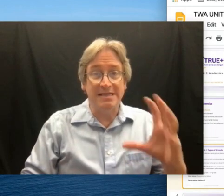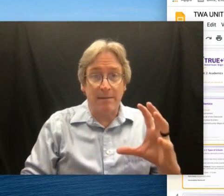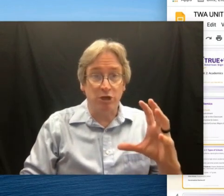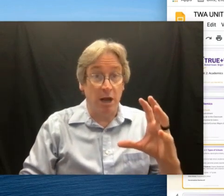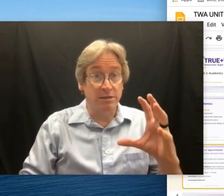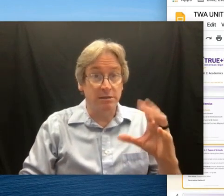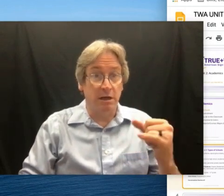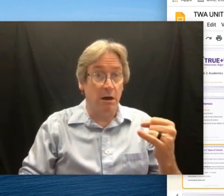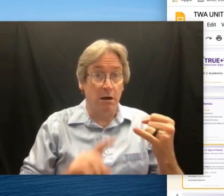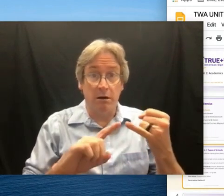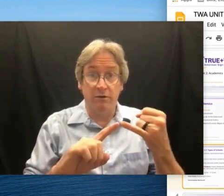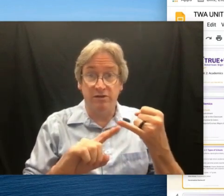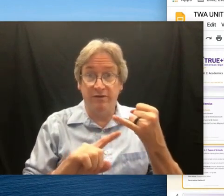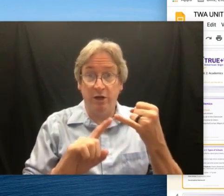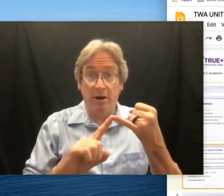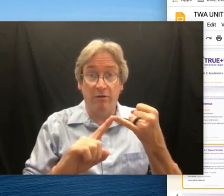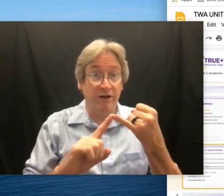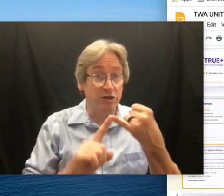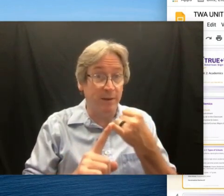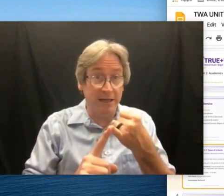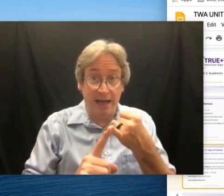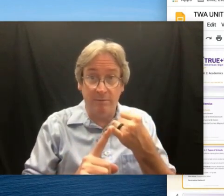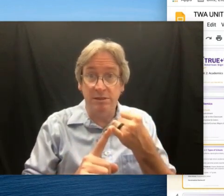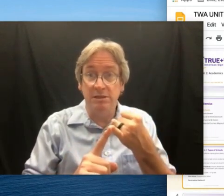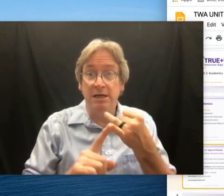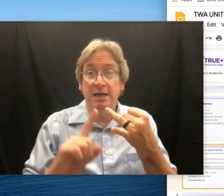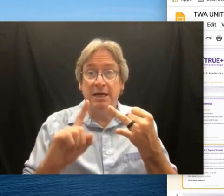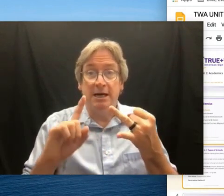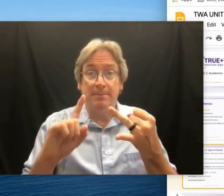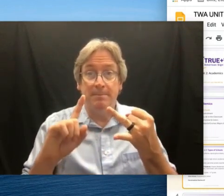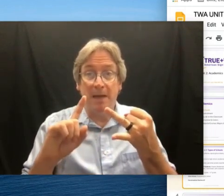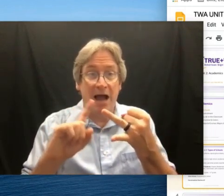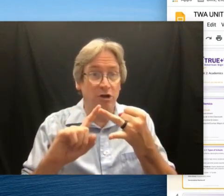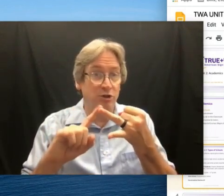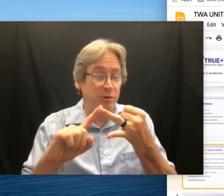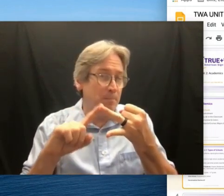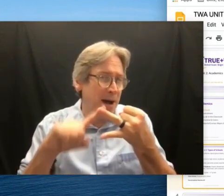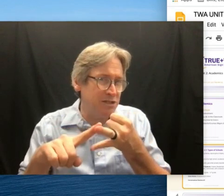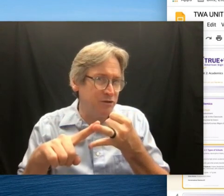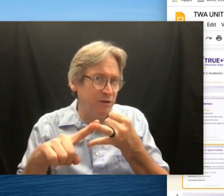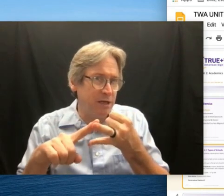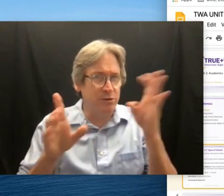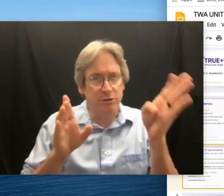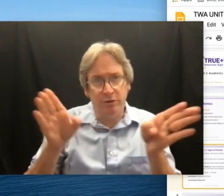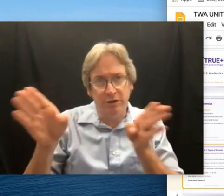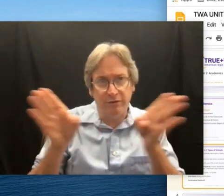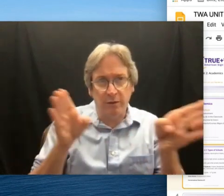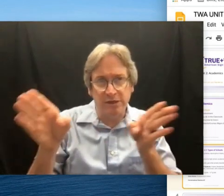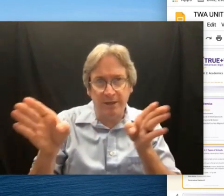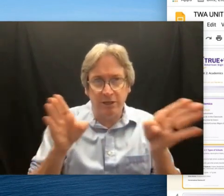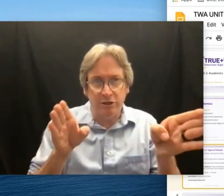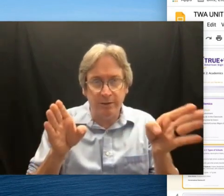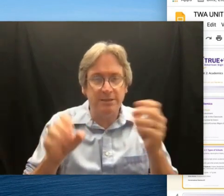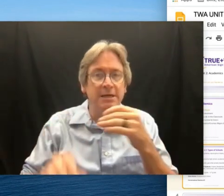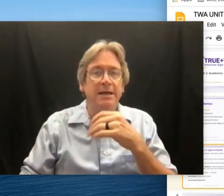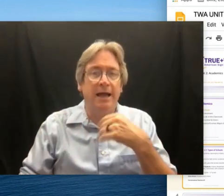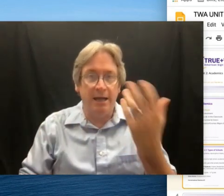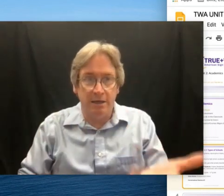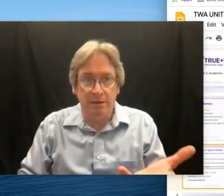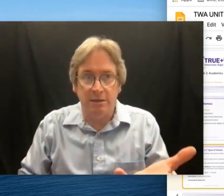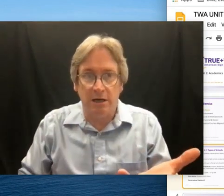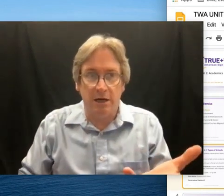So the snapshots are, there's a video about fingerspelling names, how to do an apostrophe, because there are two different ways we can do